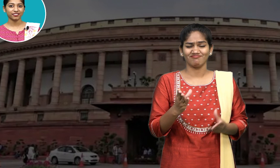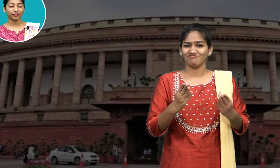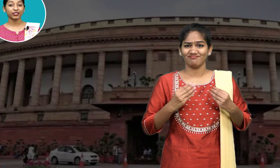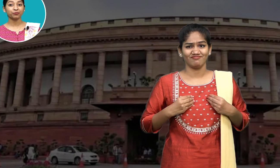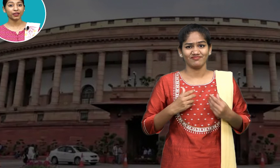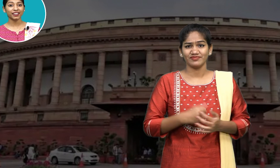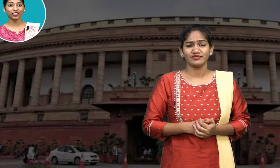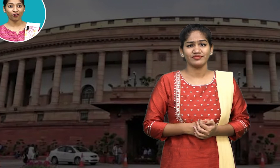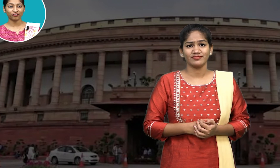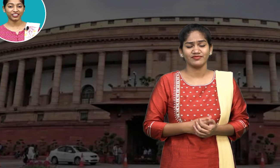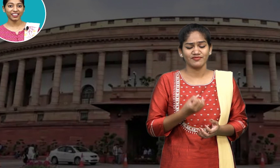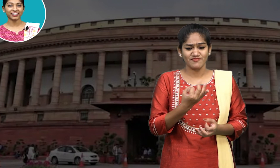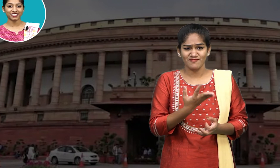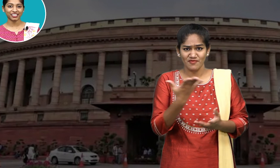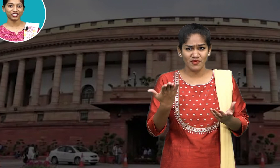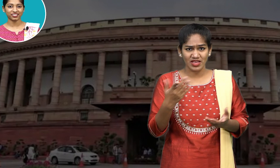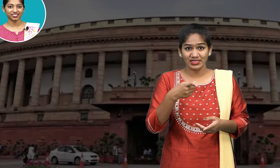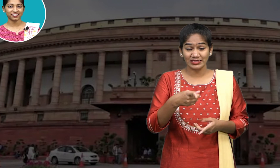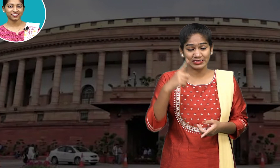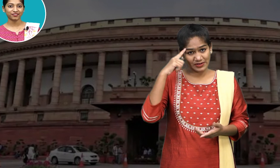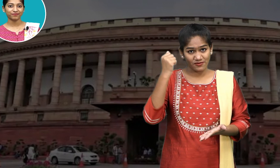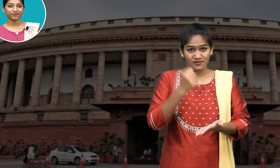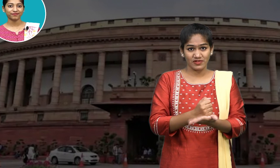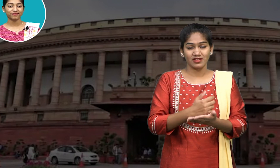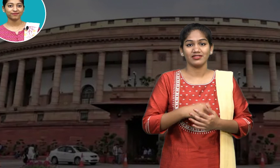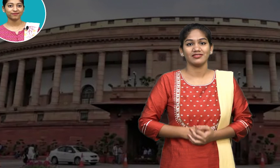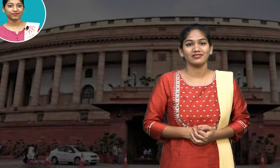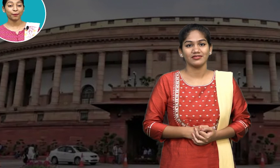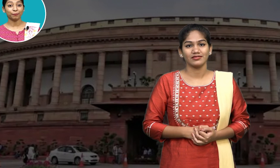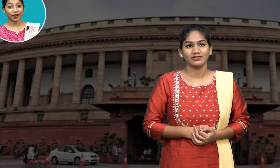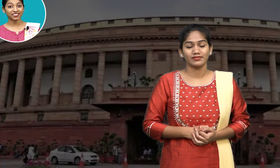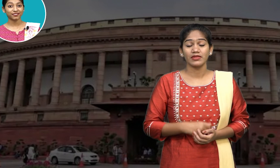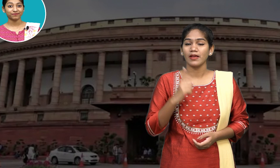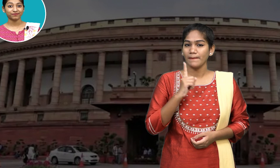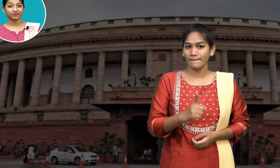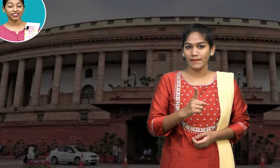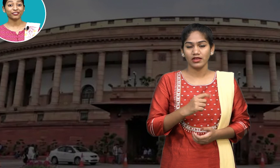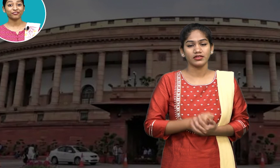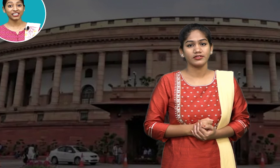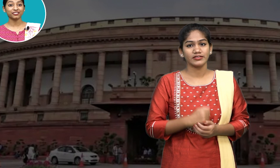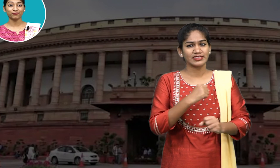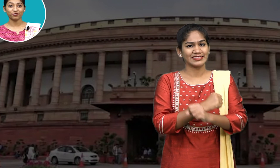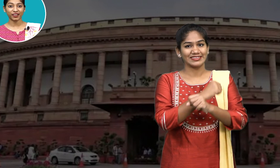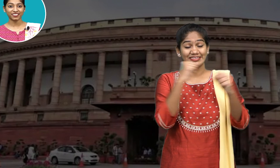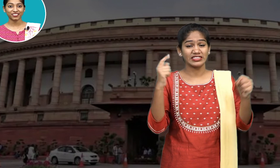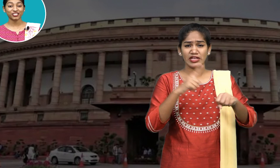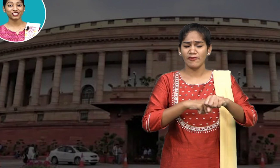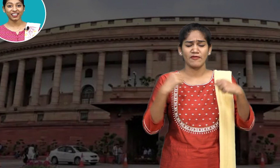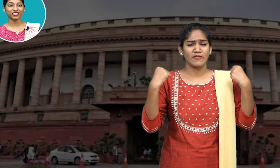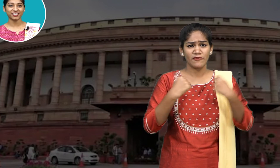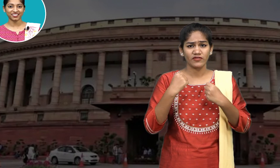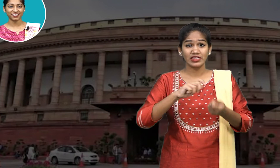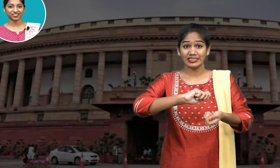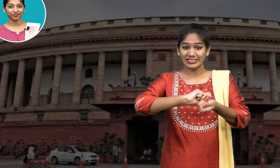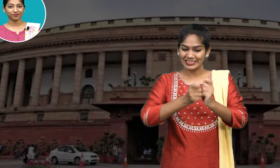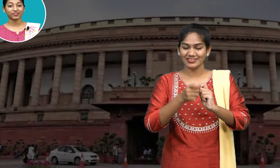agree with many of their decisions. But the freedom movement